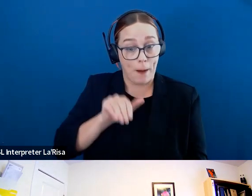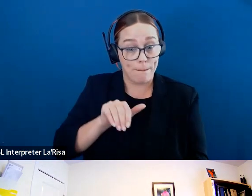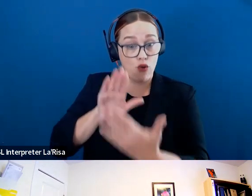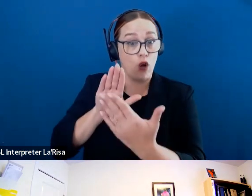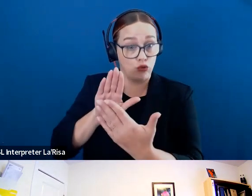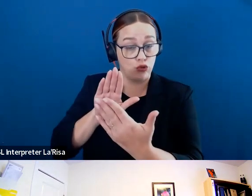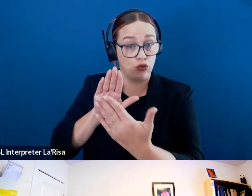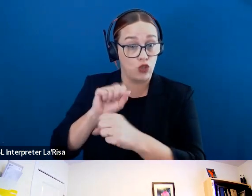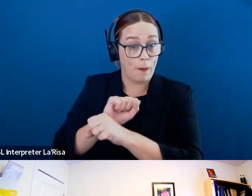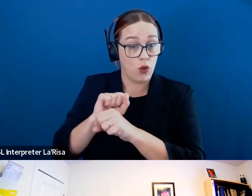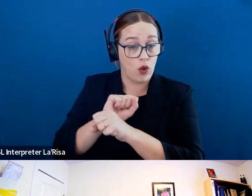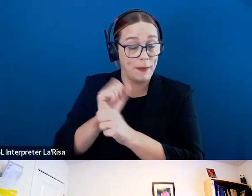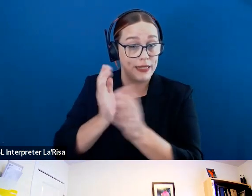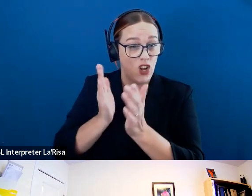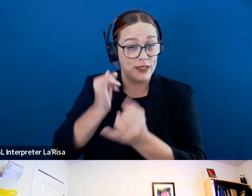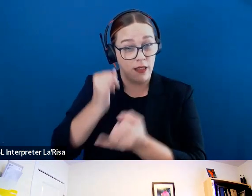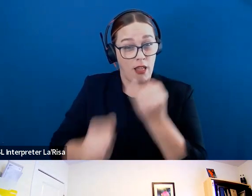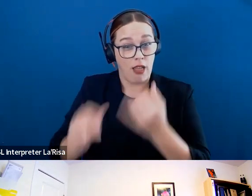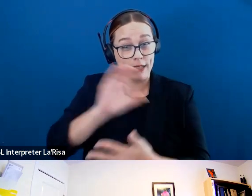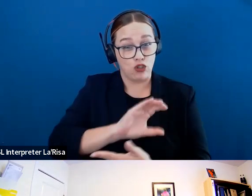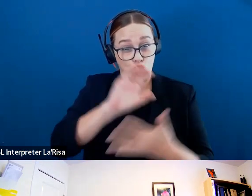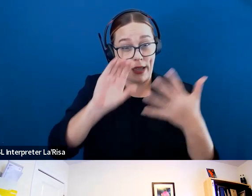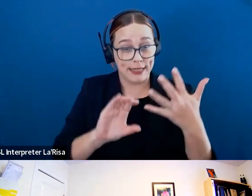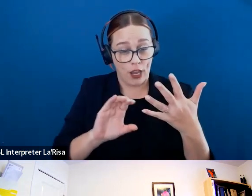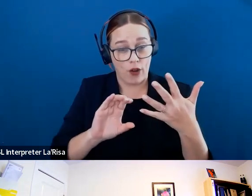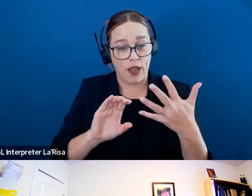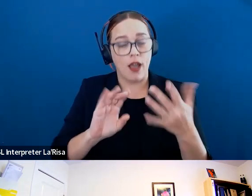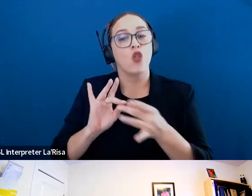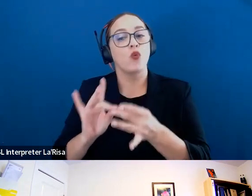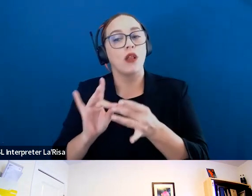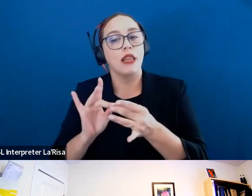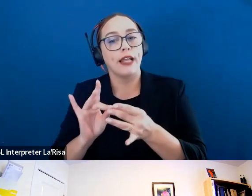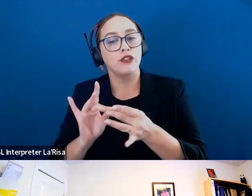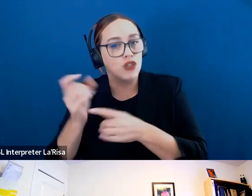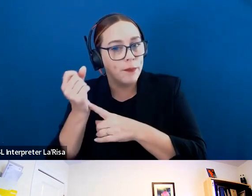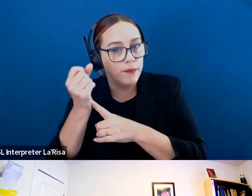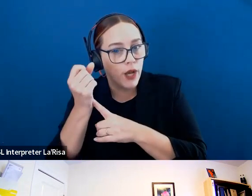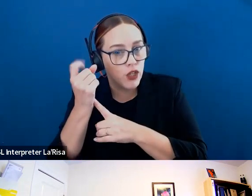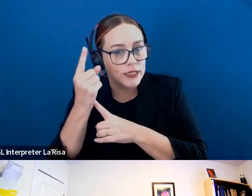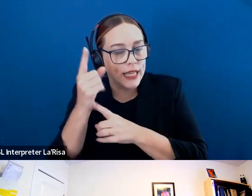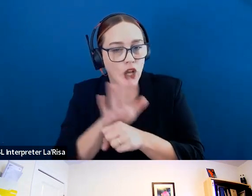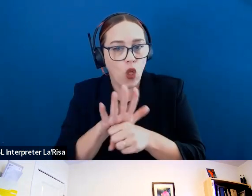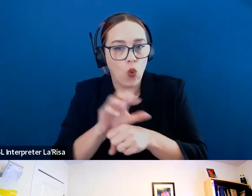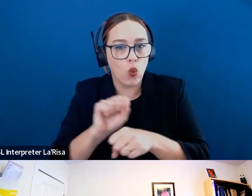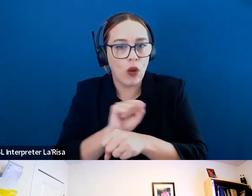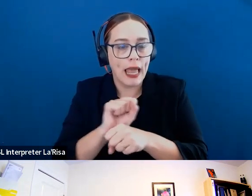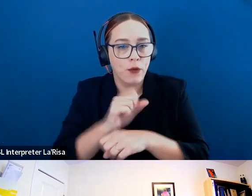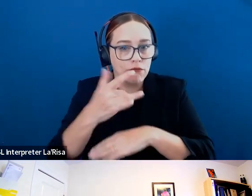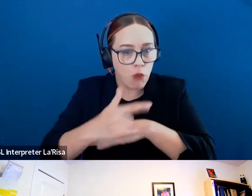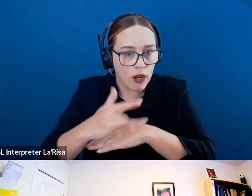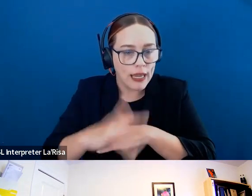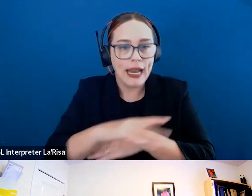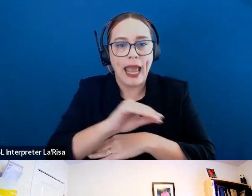their relationship or understanding of the labor market, local labor market, and the workforce needs. So